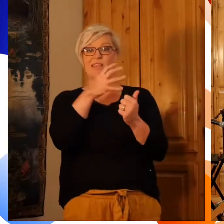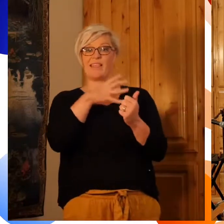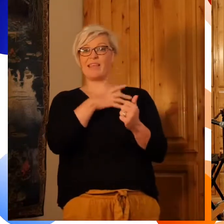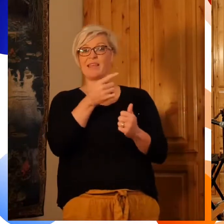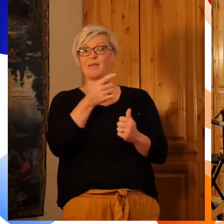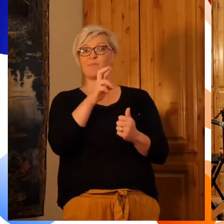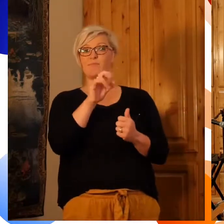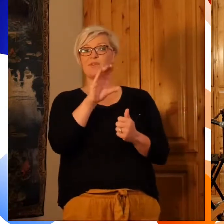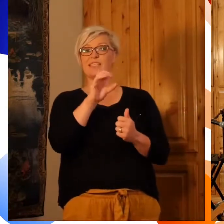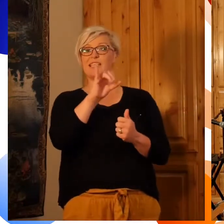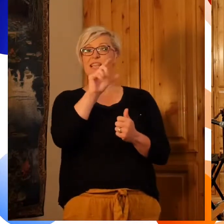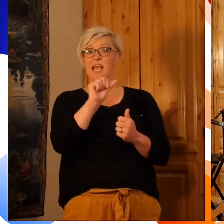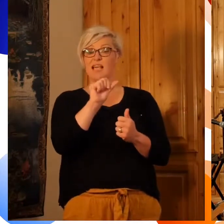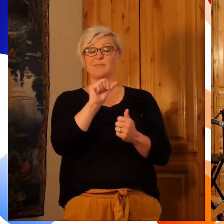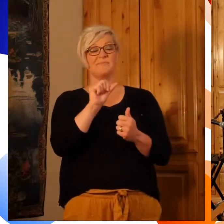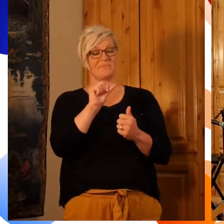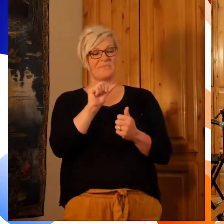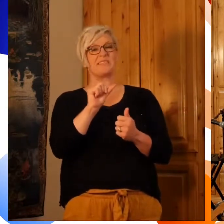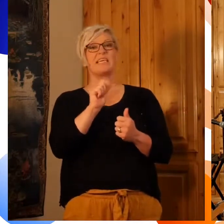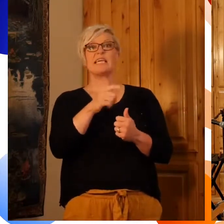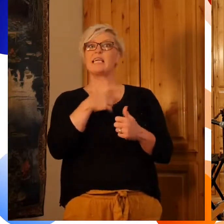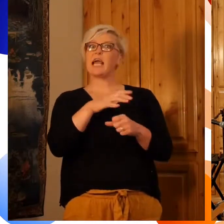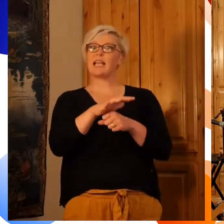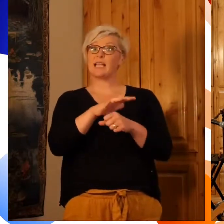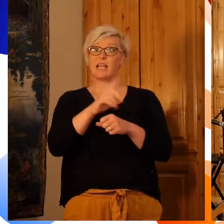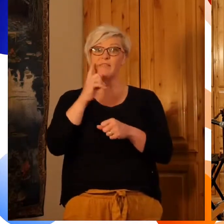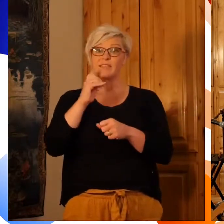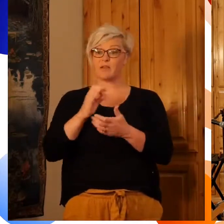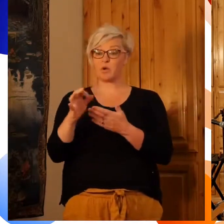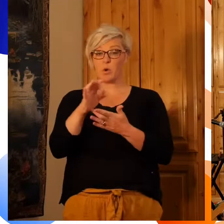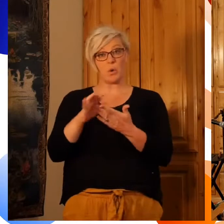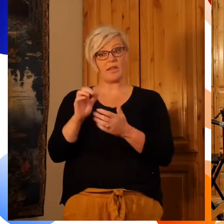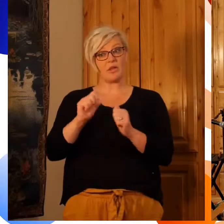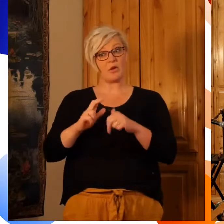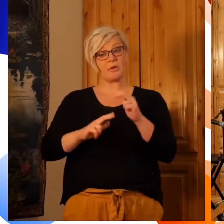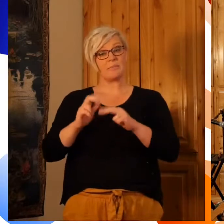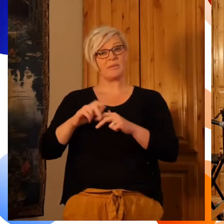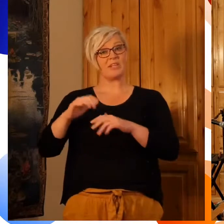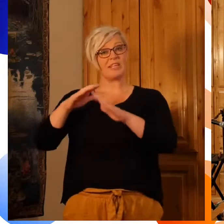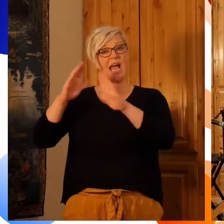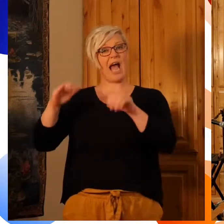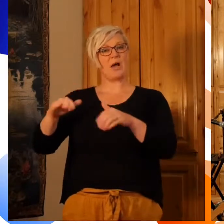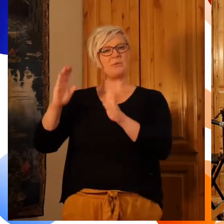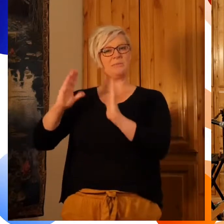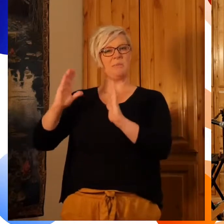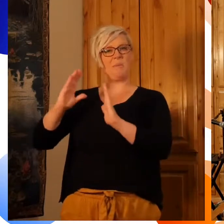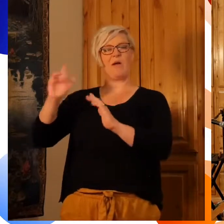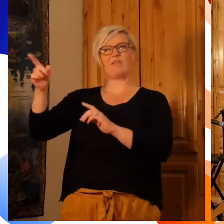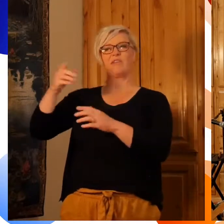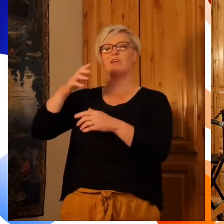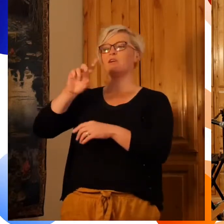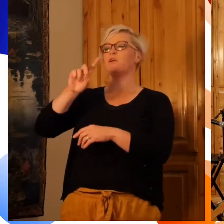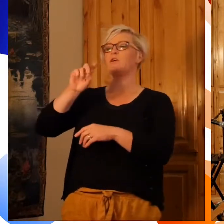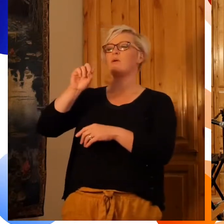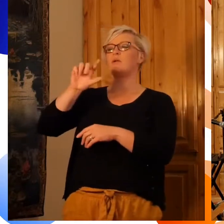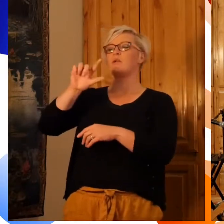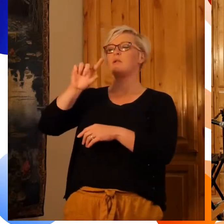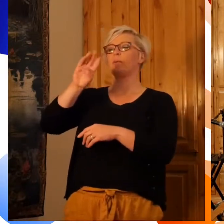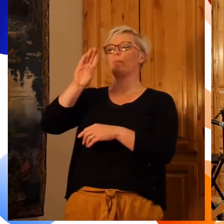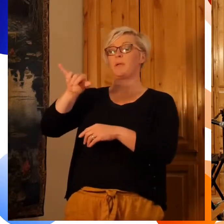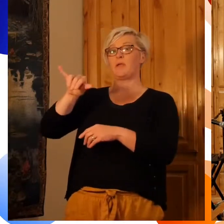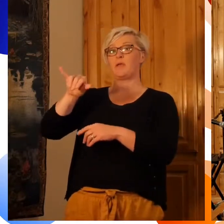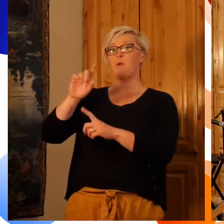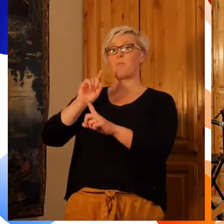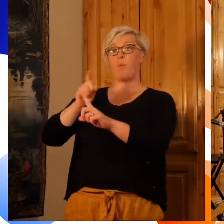enough silver coin or wherewithal to build a little cottage right out on Dalby Point, where he could see Ireland on the horizon out